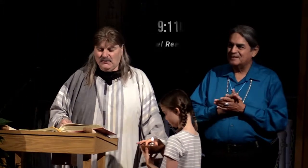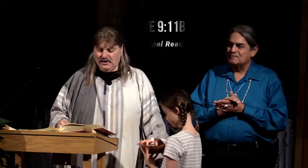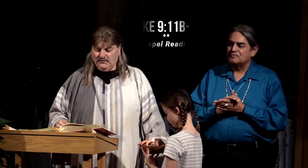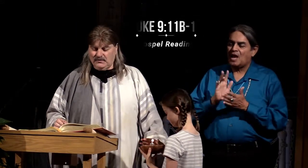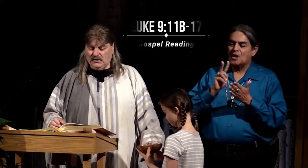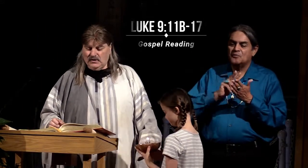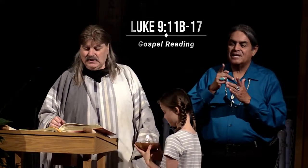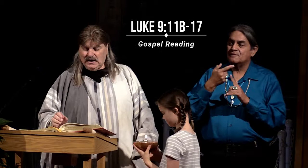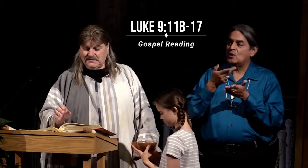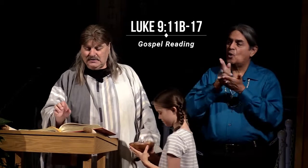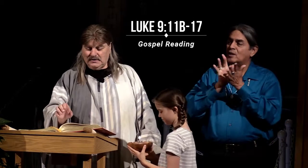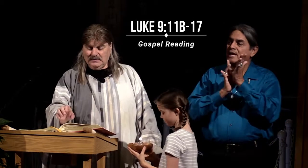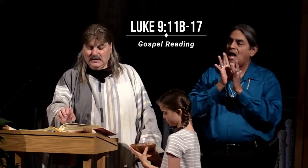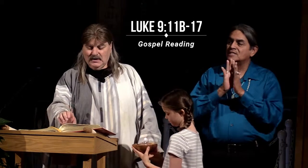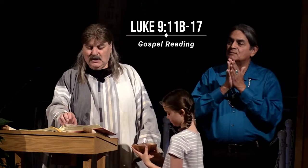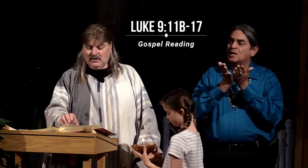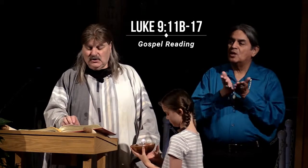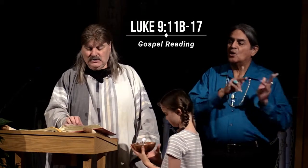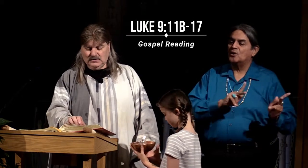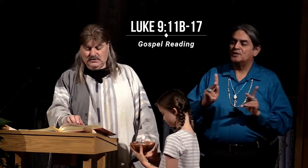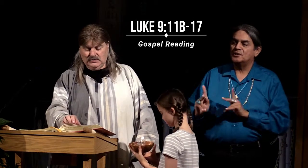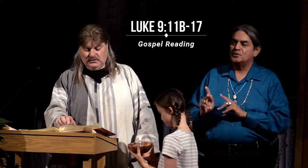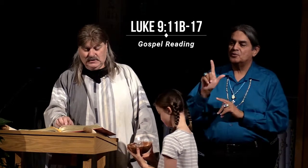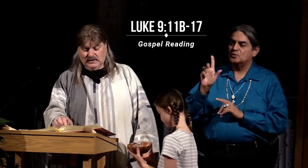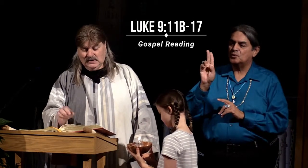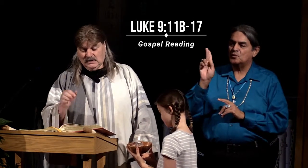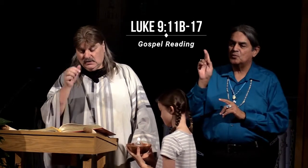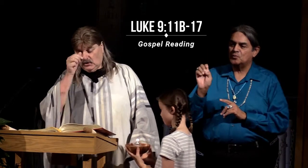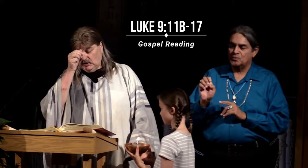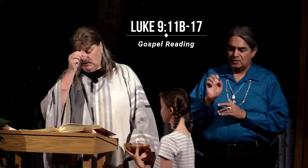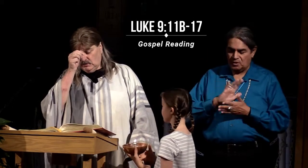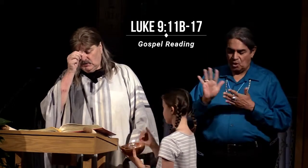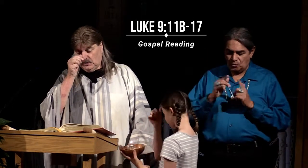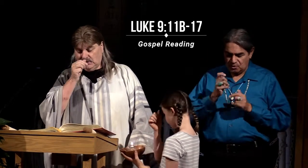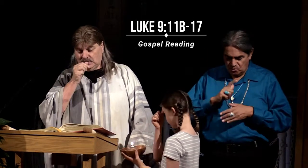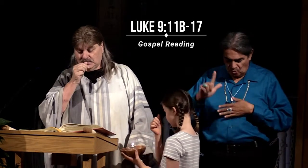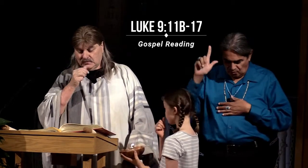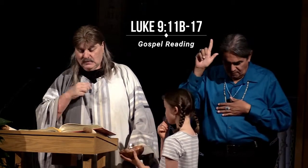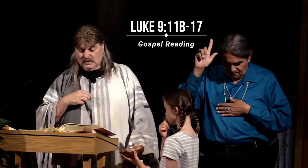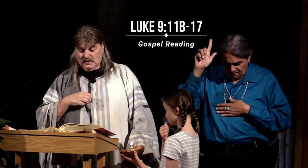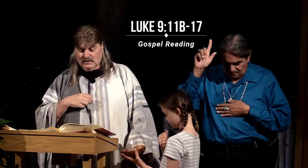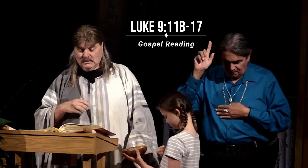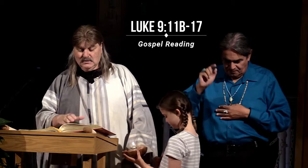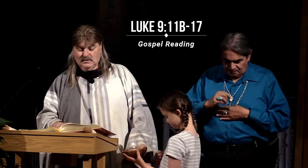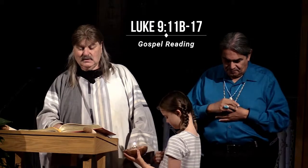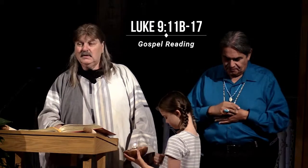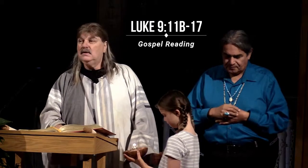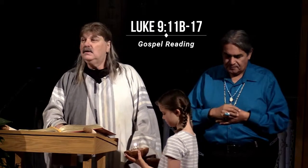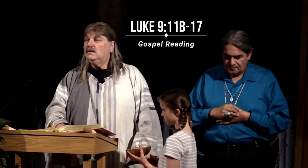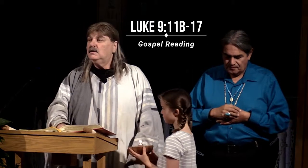And with your spirit. Our reading from the Holy Gospel according to Luke. Glory to you, Lord.